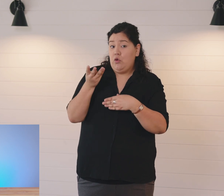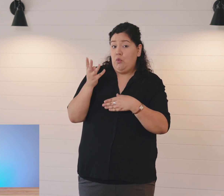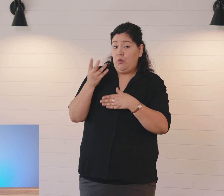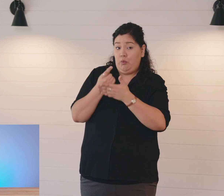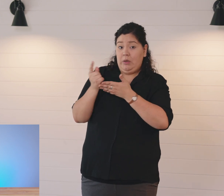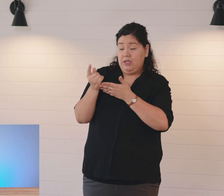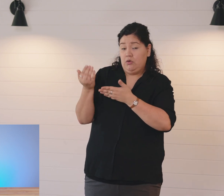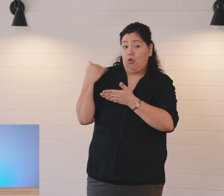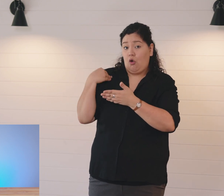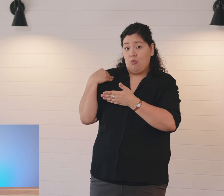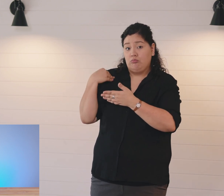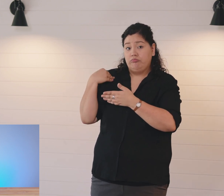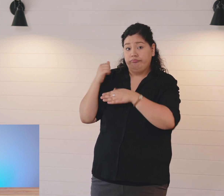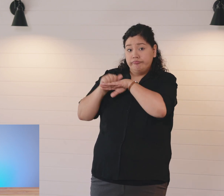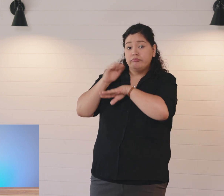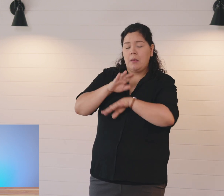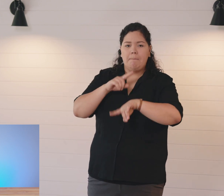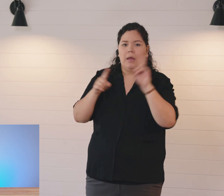had gotten somehow lost in the mail.